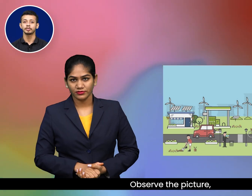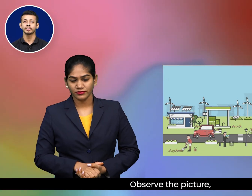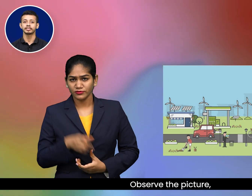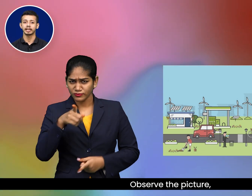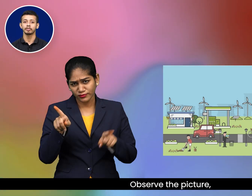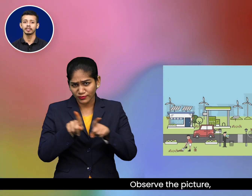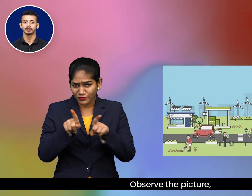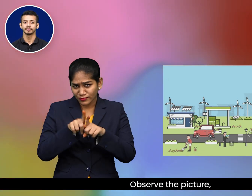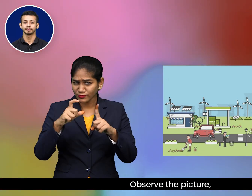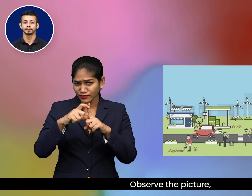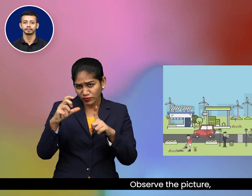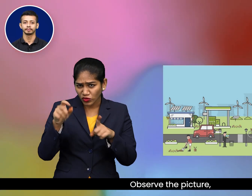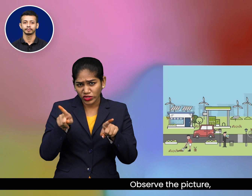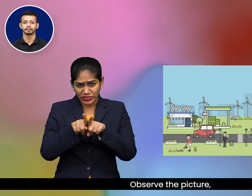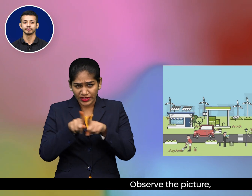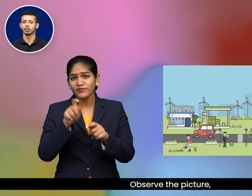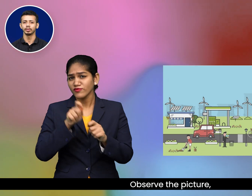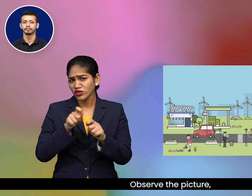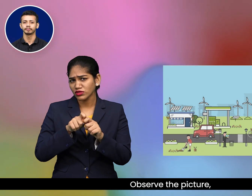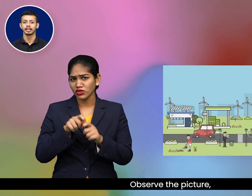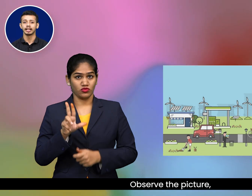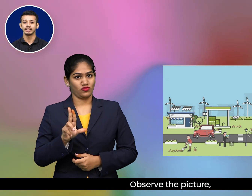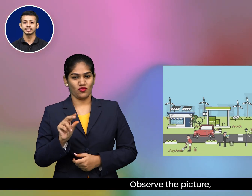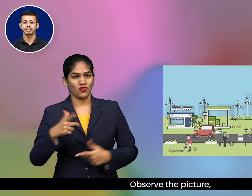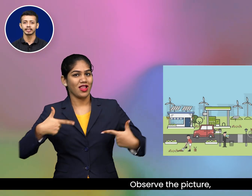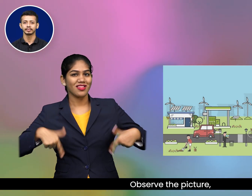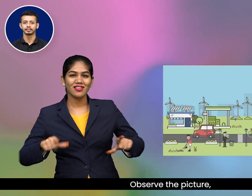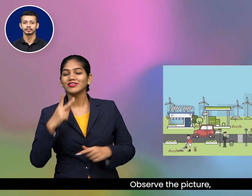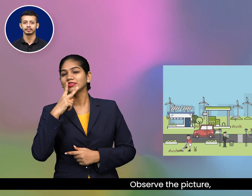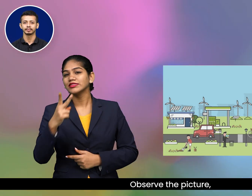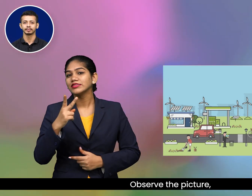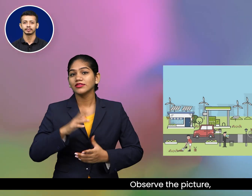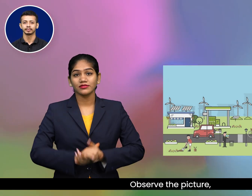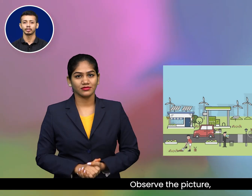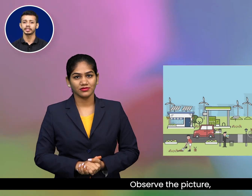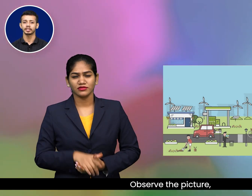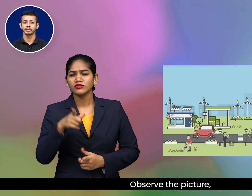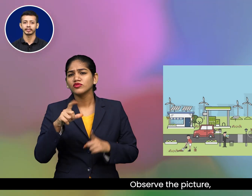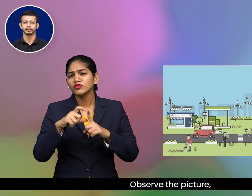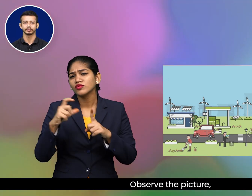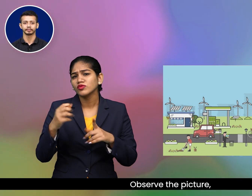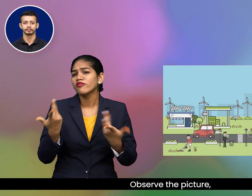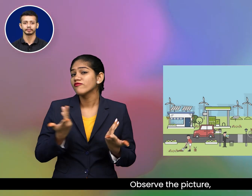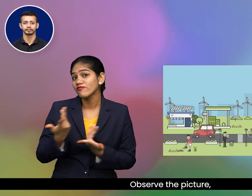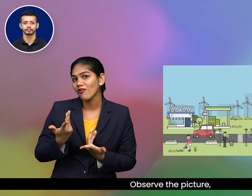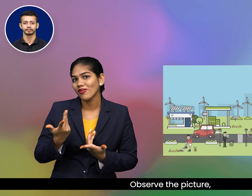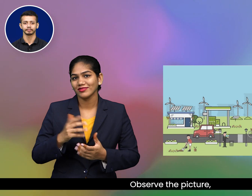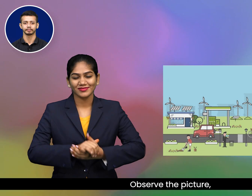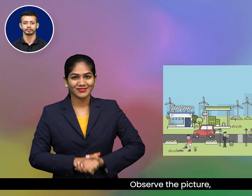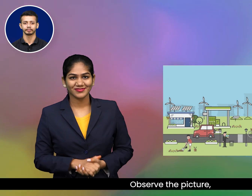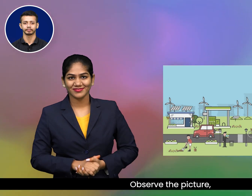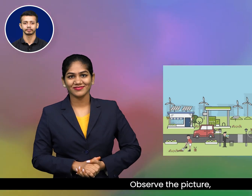Are they doing the same work? No, let's see what they are doing.